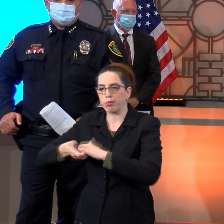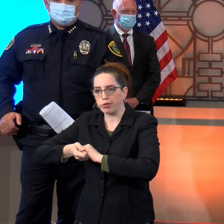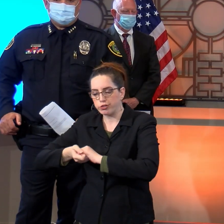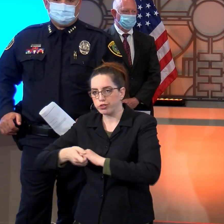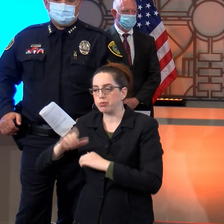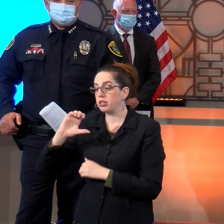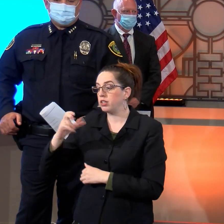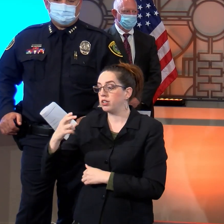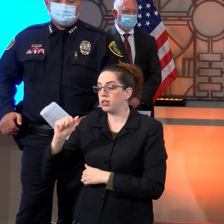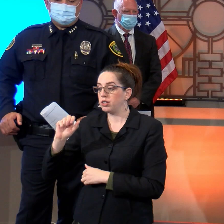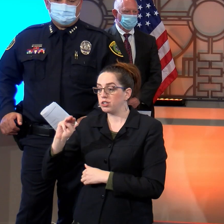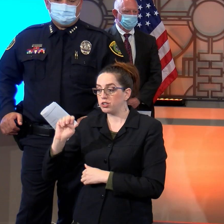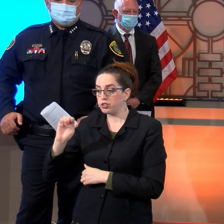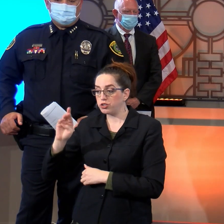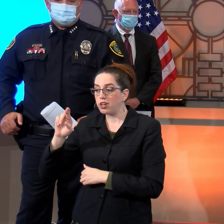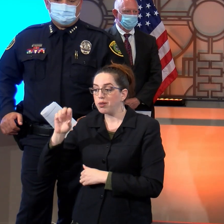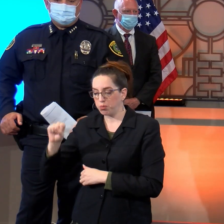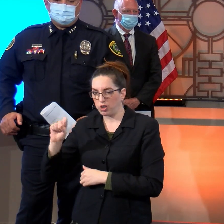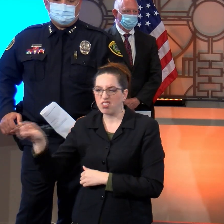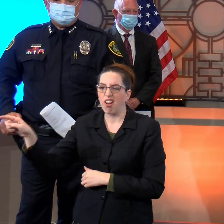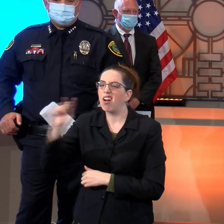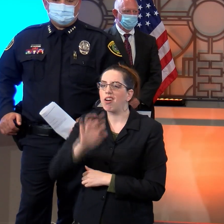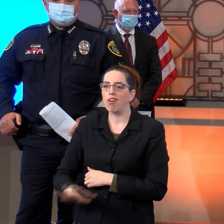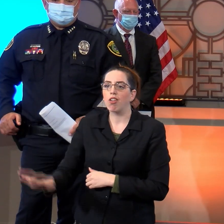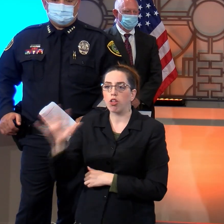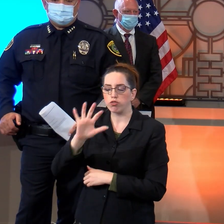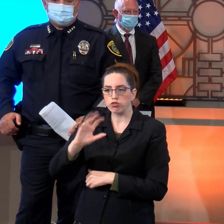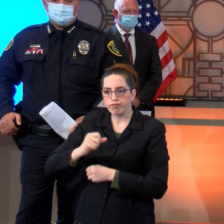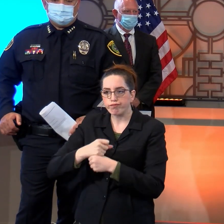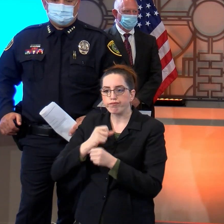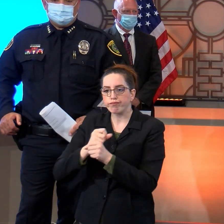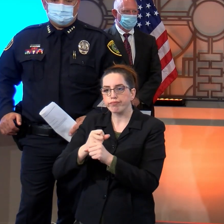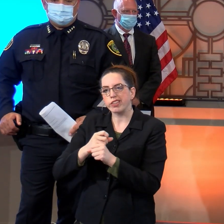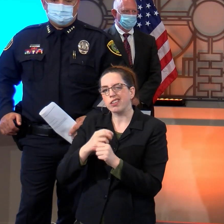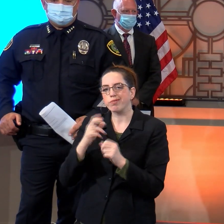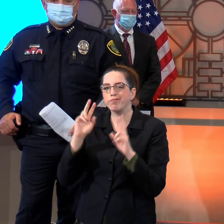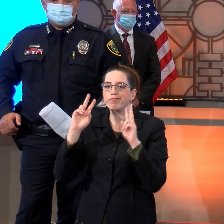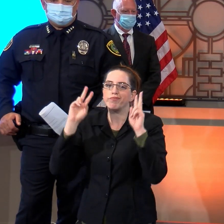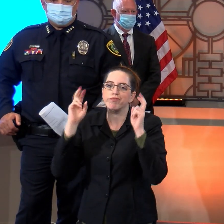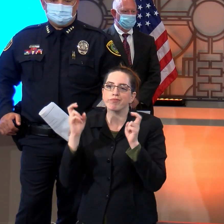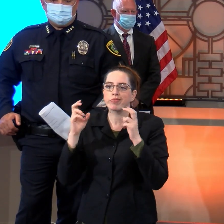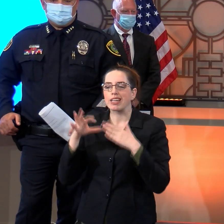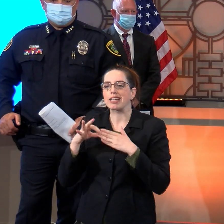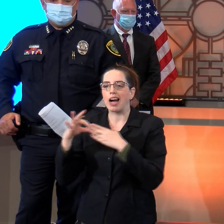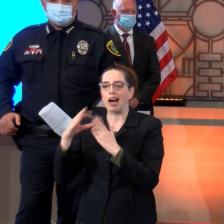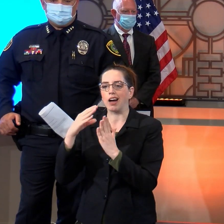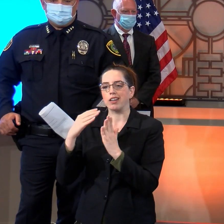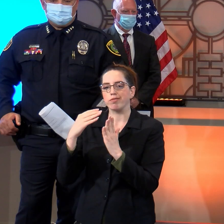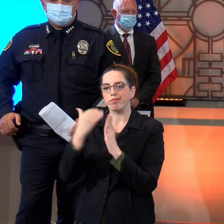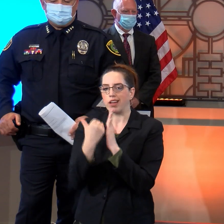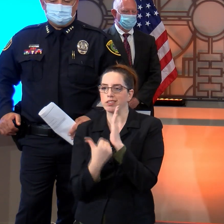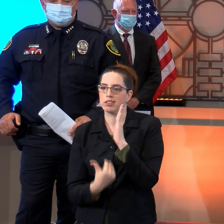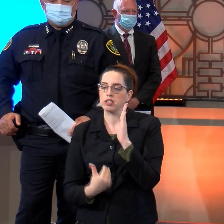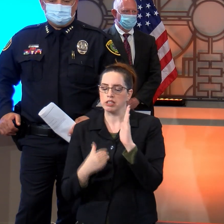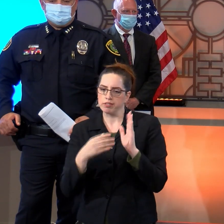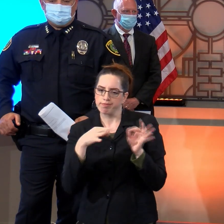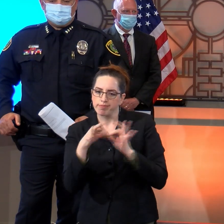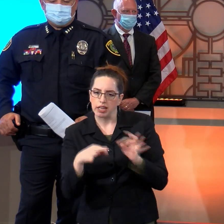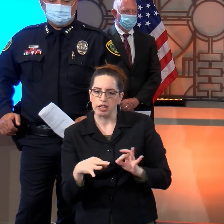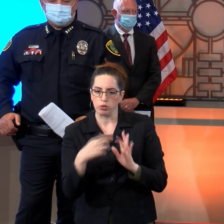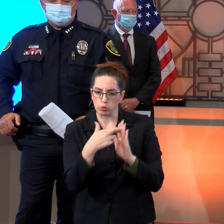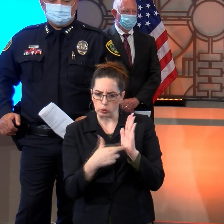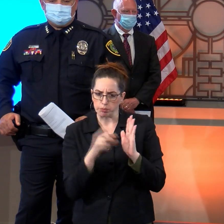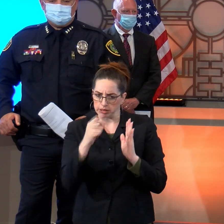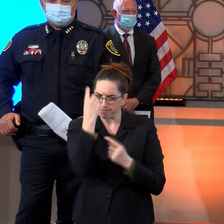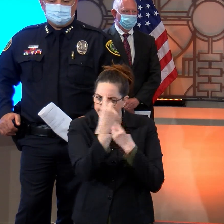across the city to produce some guidelines that help give that guidance to businesses as to what they need to consider as they